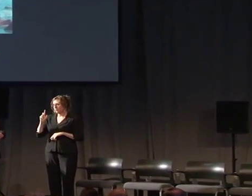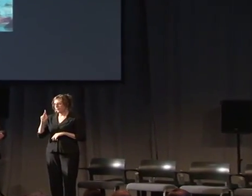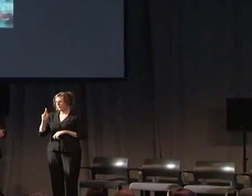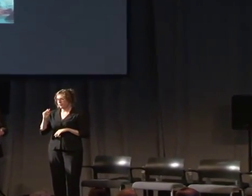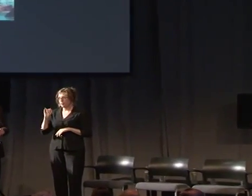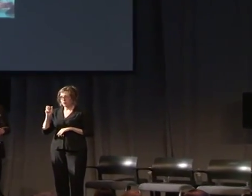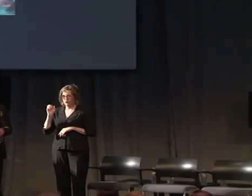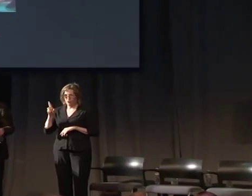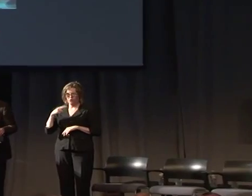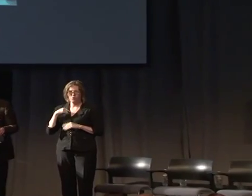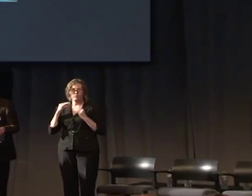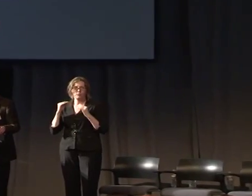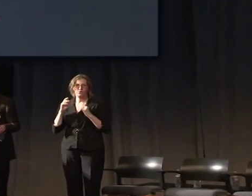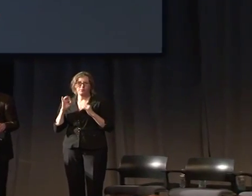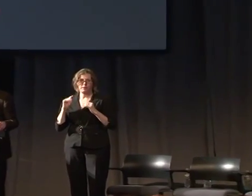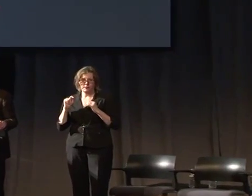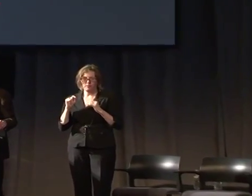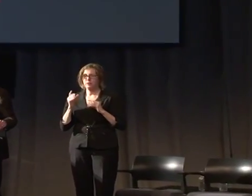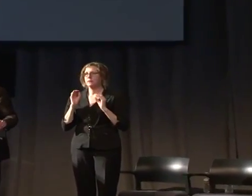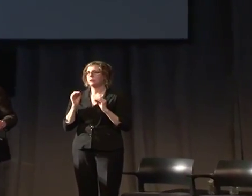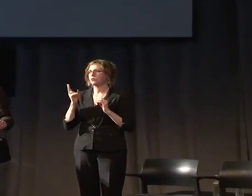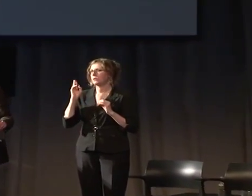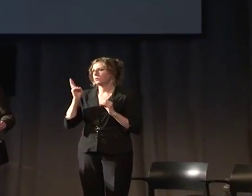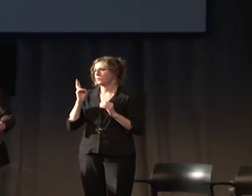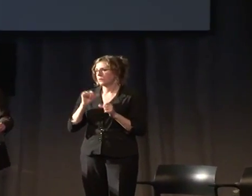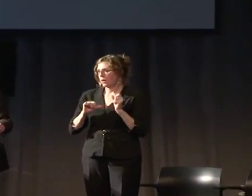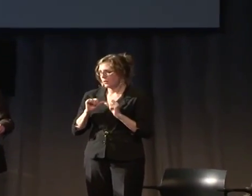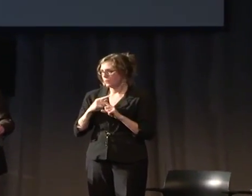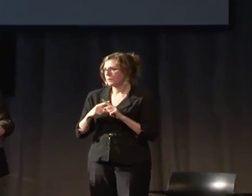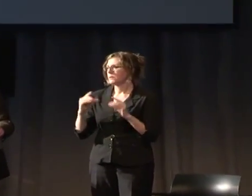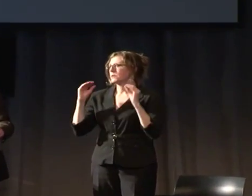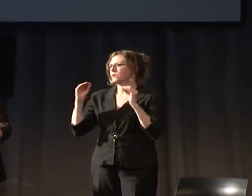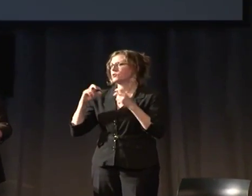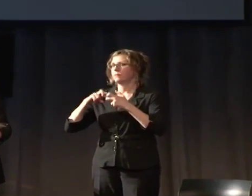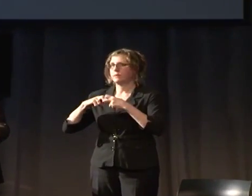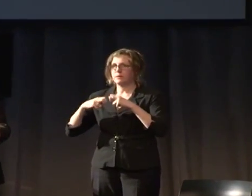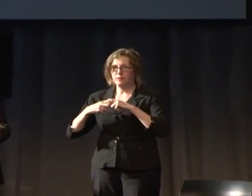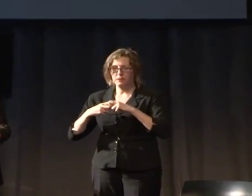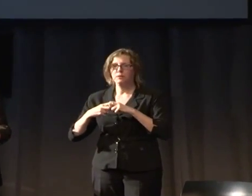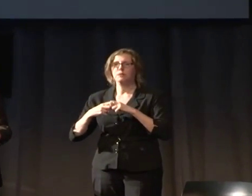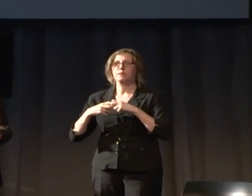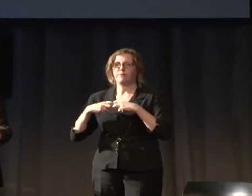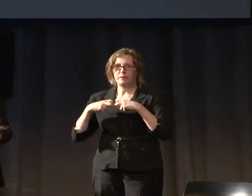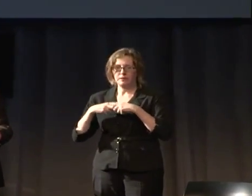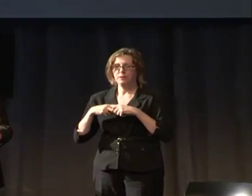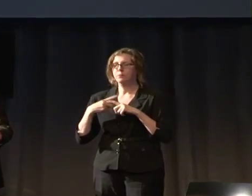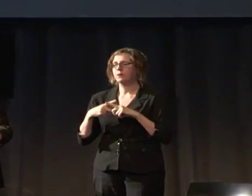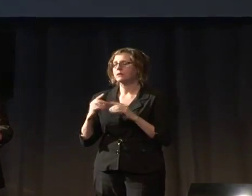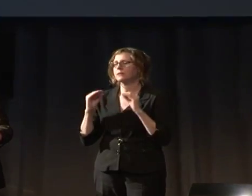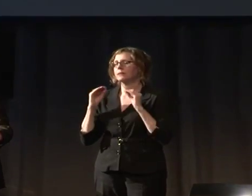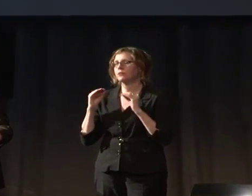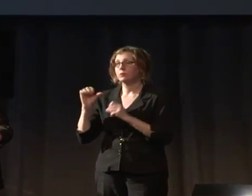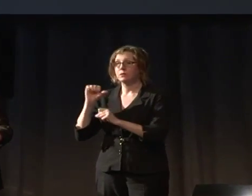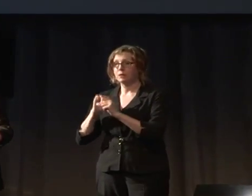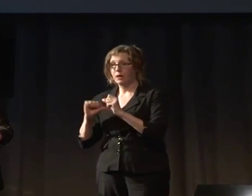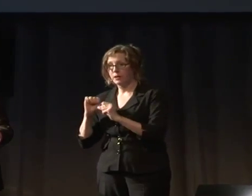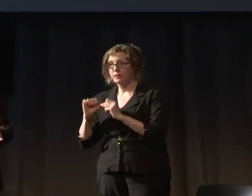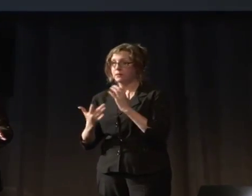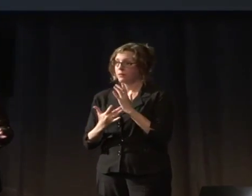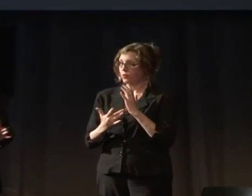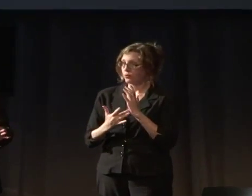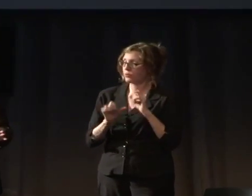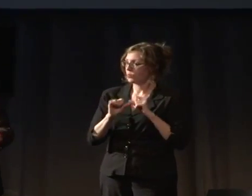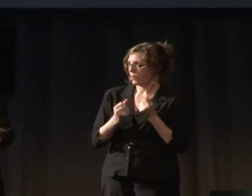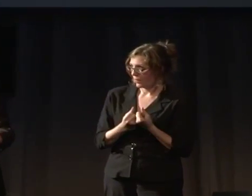I teach the history of science, and I also teach physics. I'm the department head of MIT's program in science, technology, and society. And I'm really